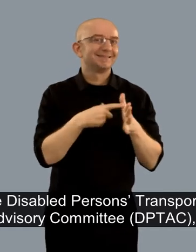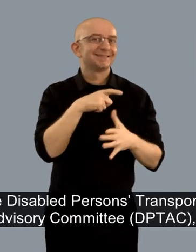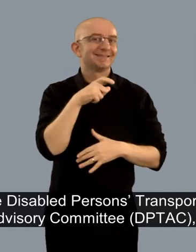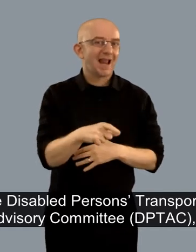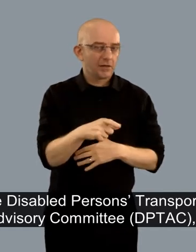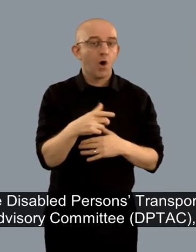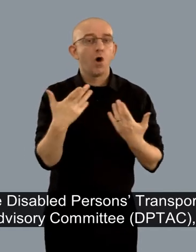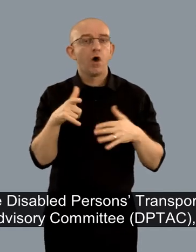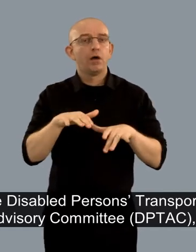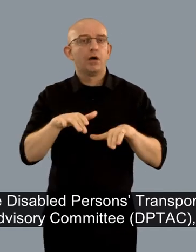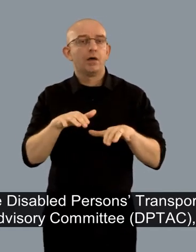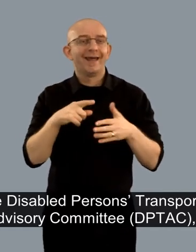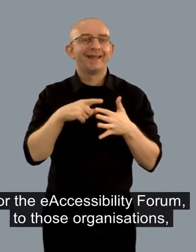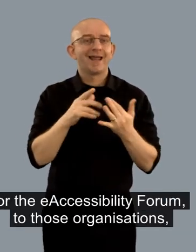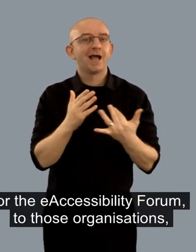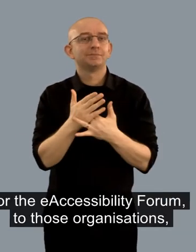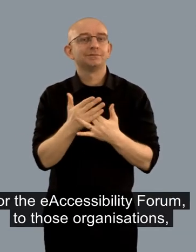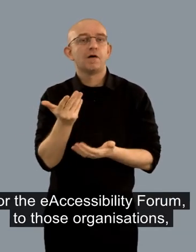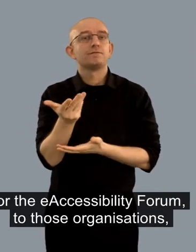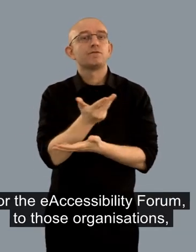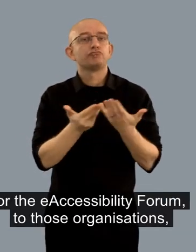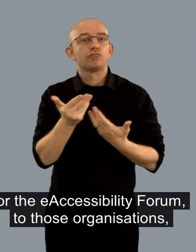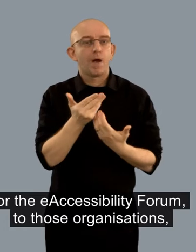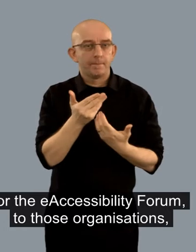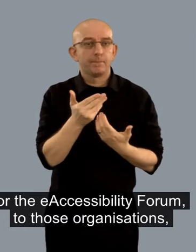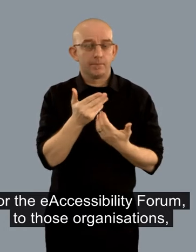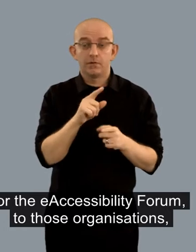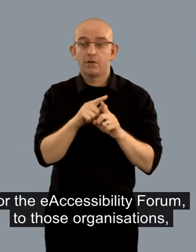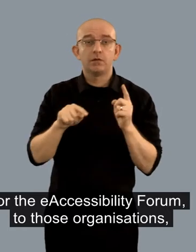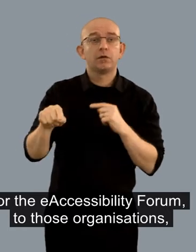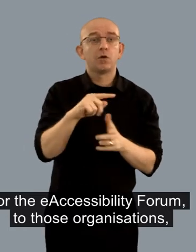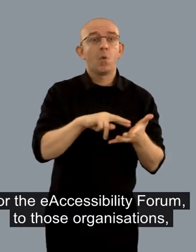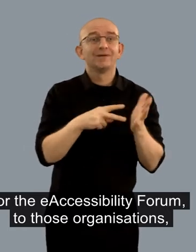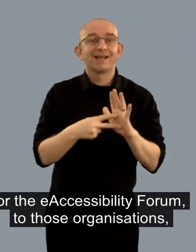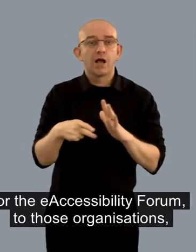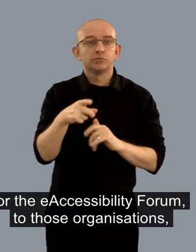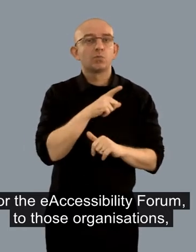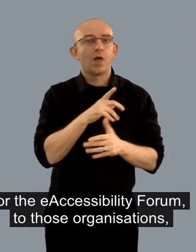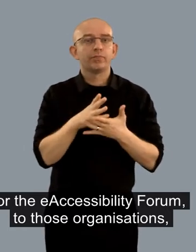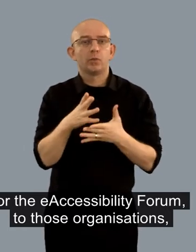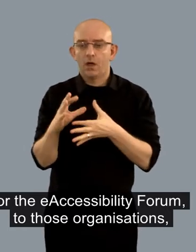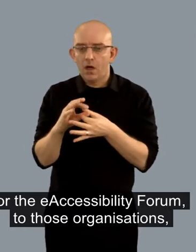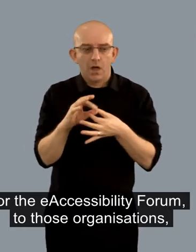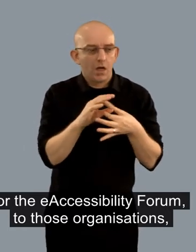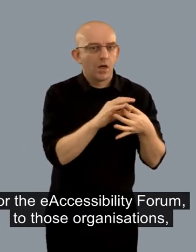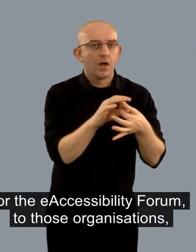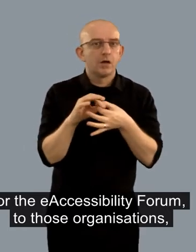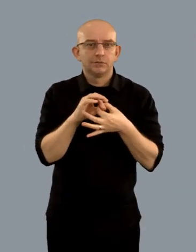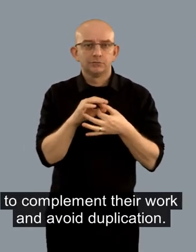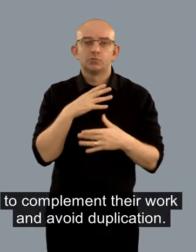the DPTAC, or the E-Accessibility Forum, to those organisations